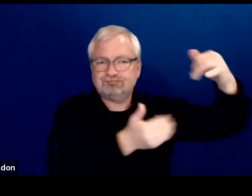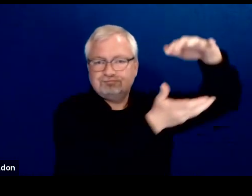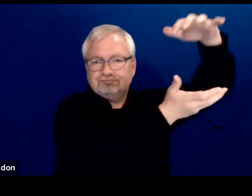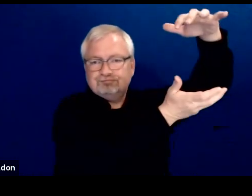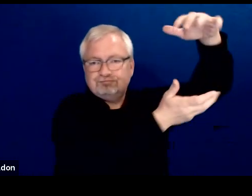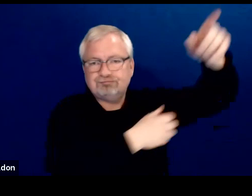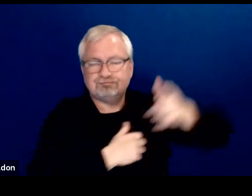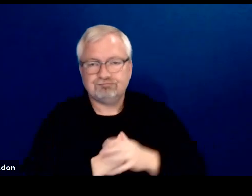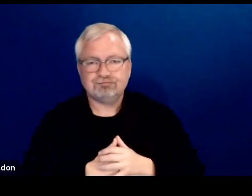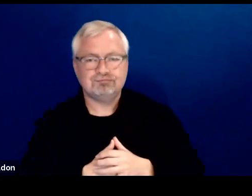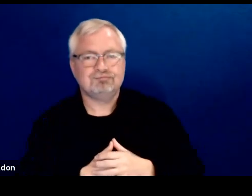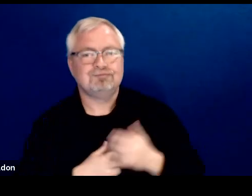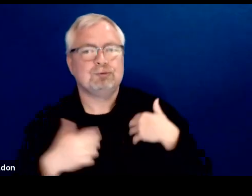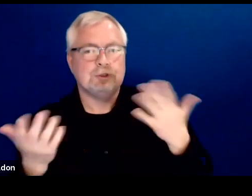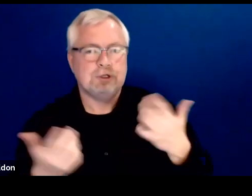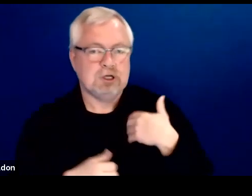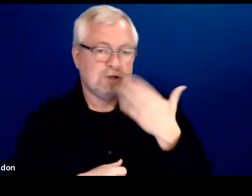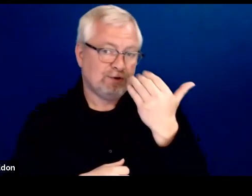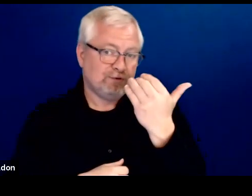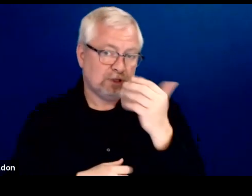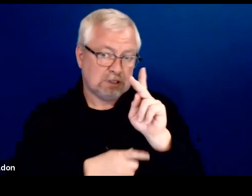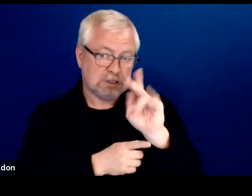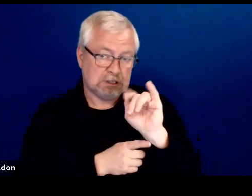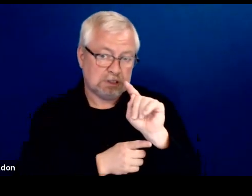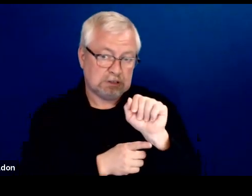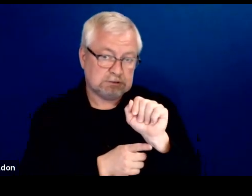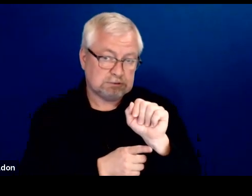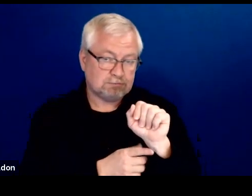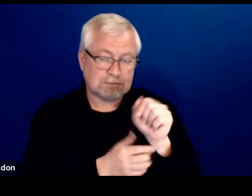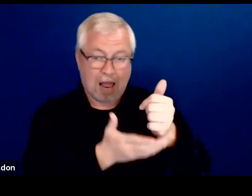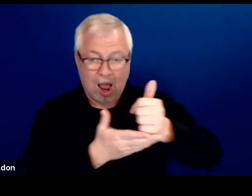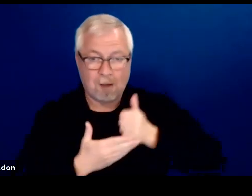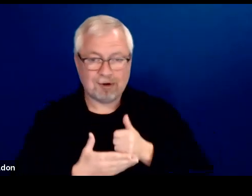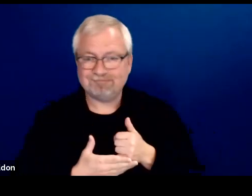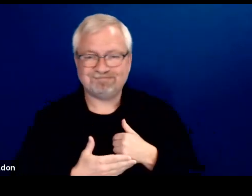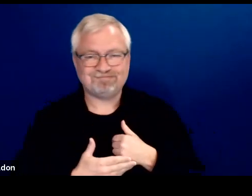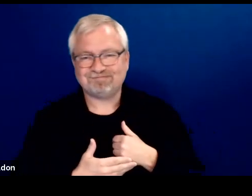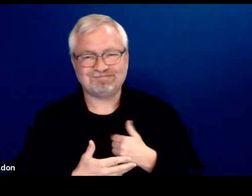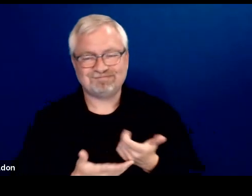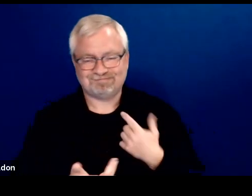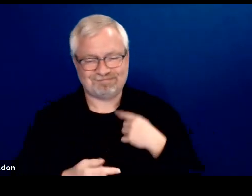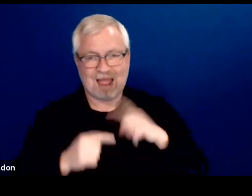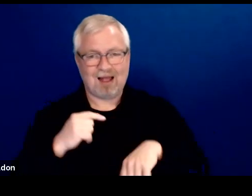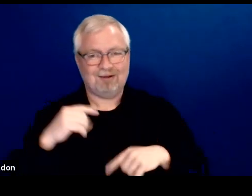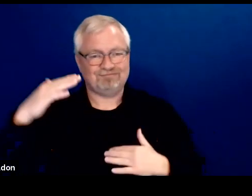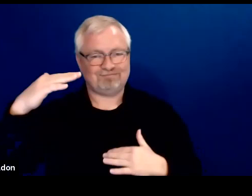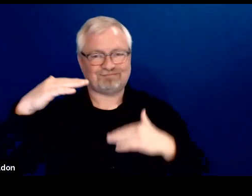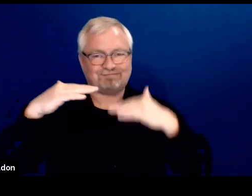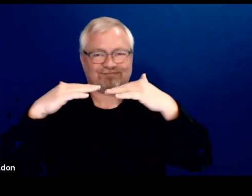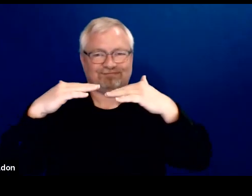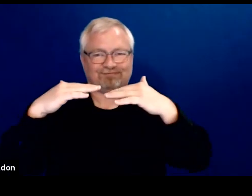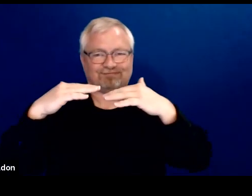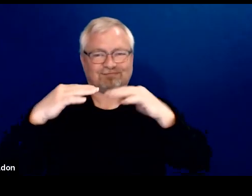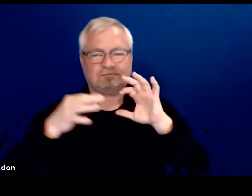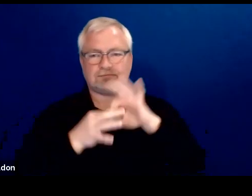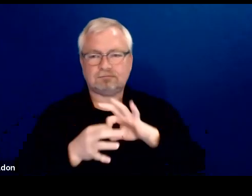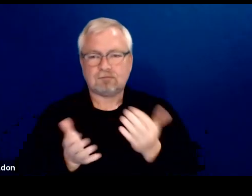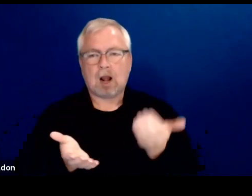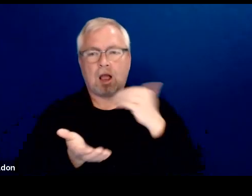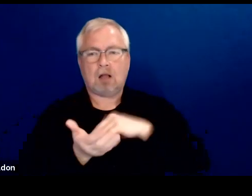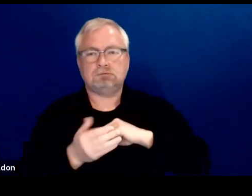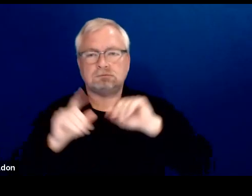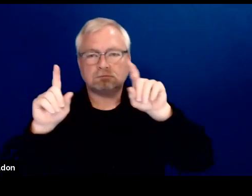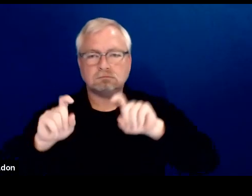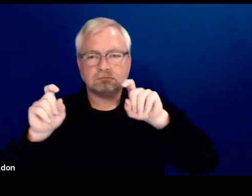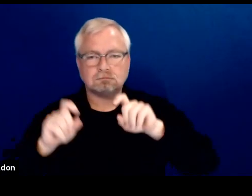helpful, but we're not going to be able to replenish the reagents to make them work because the federal government is taking those reagents at this point. It goes